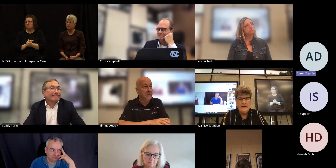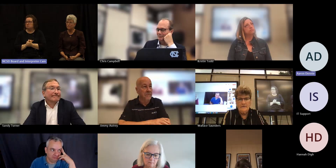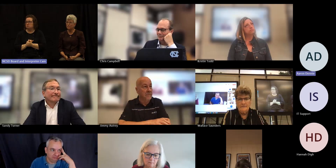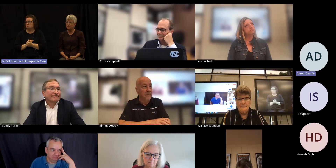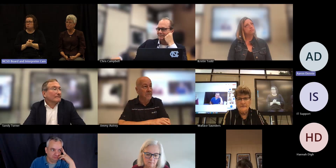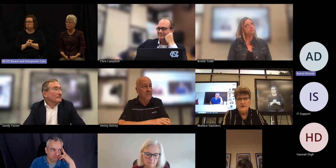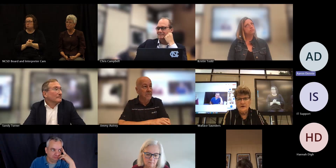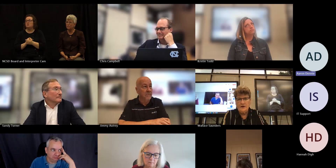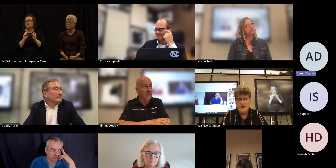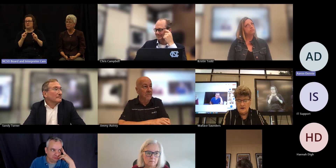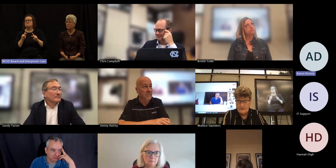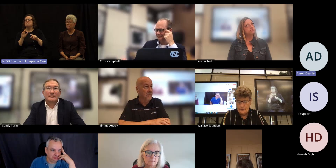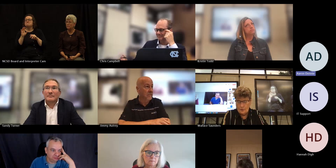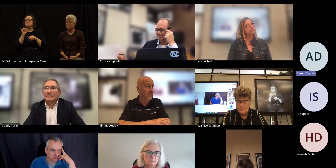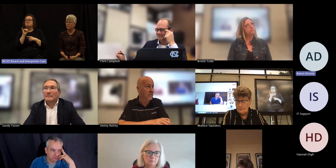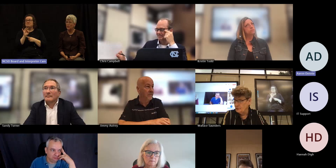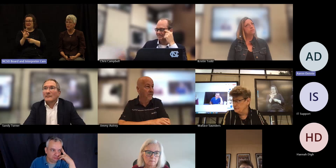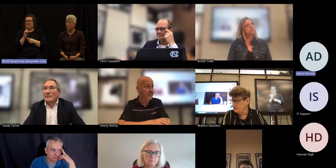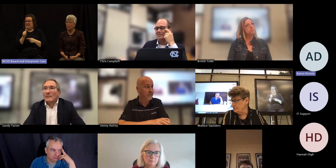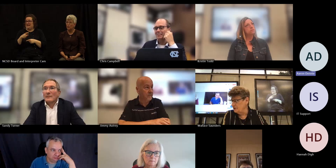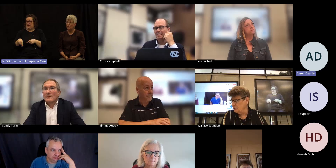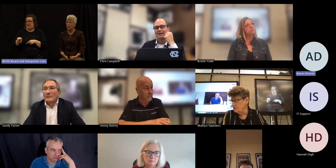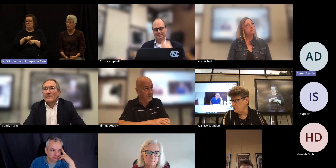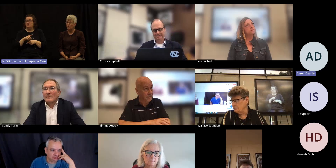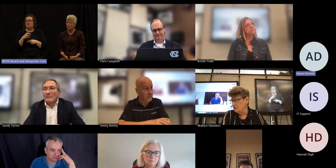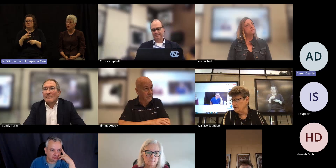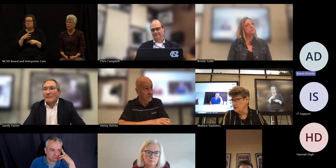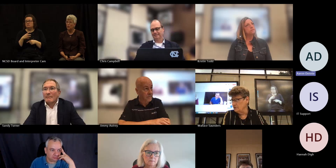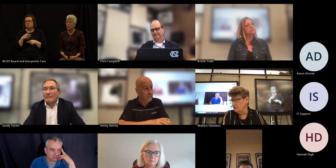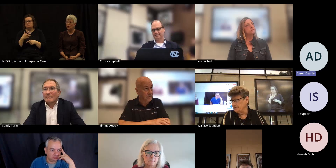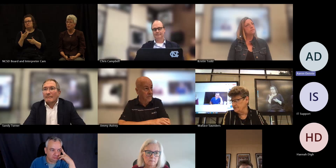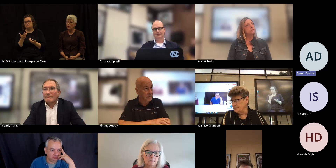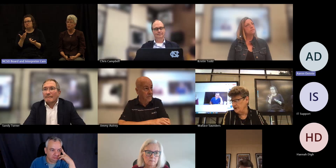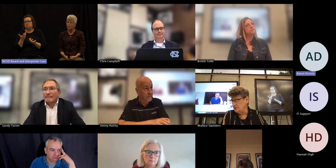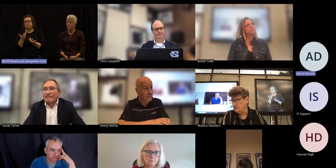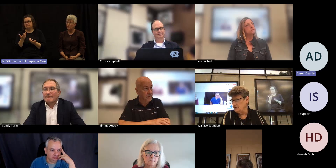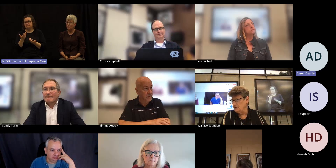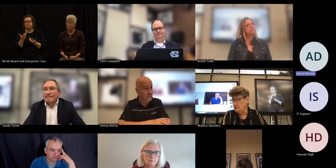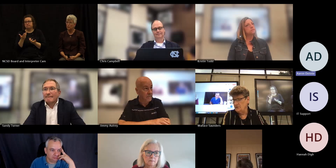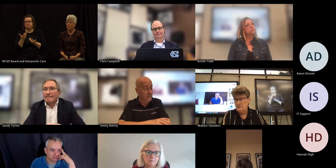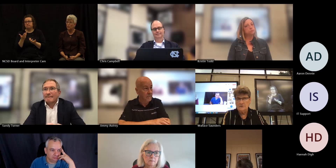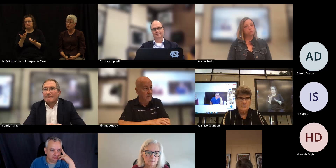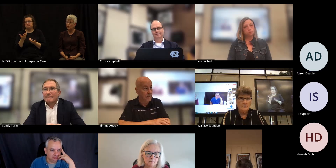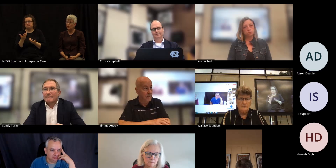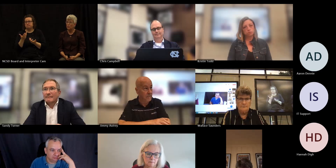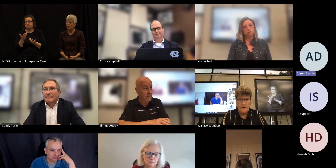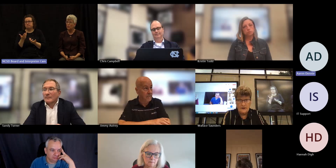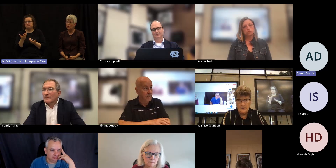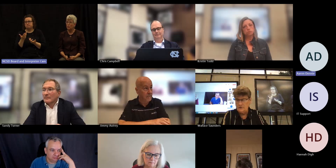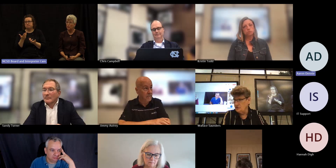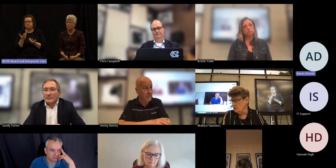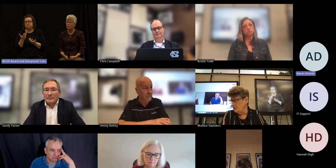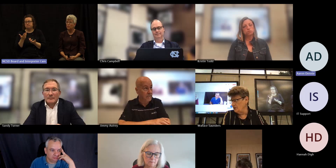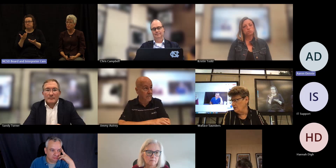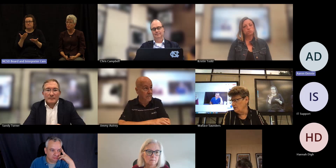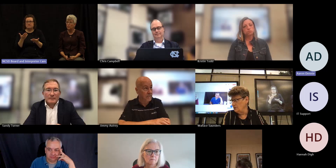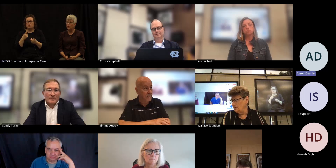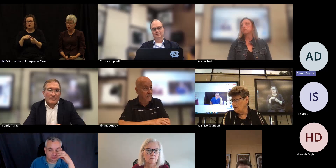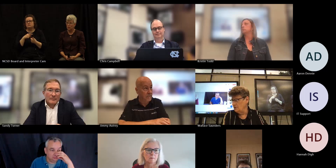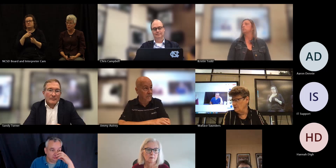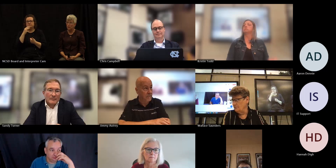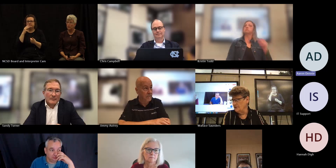And if any of the board members from here, Dr. Tate, Mickey,